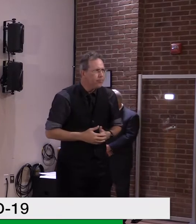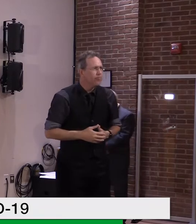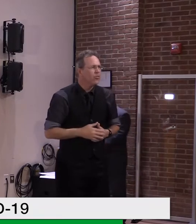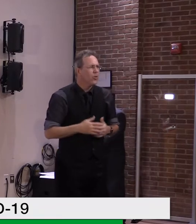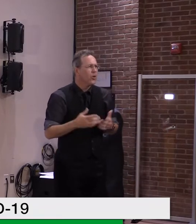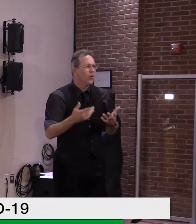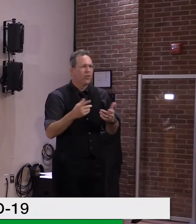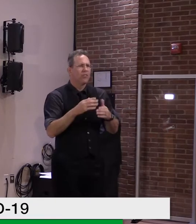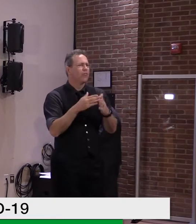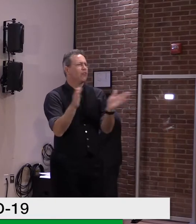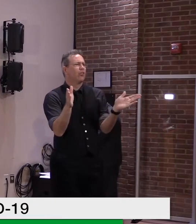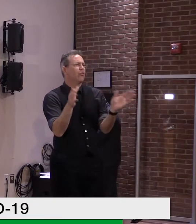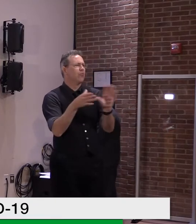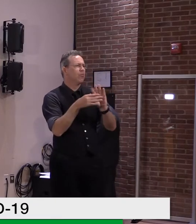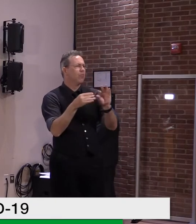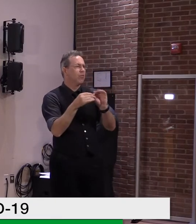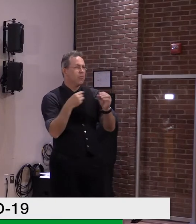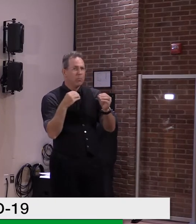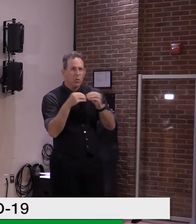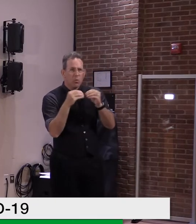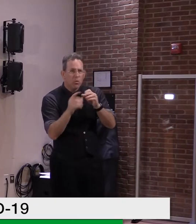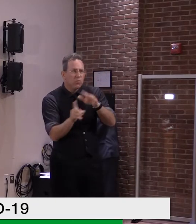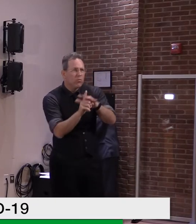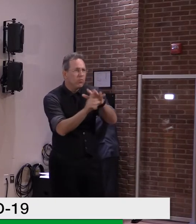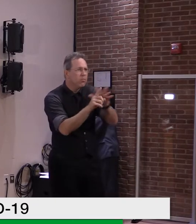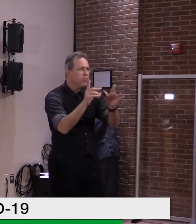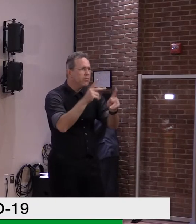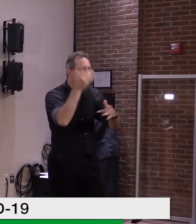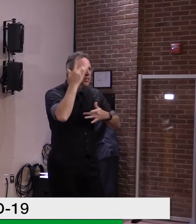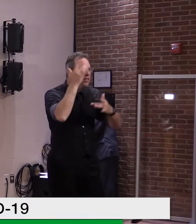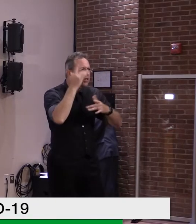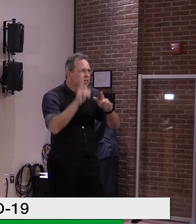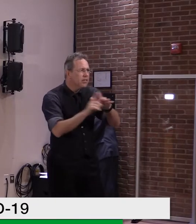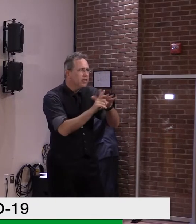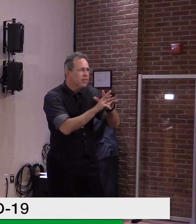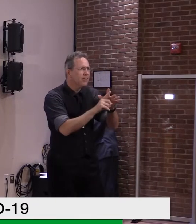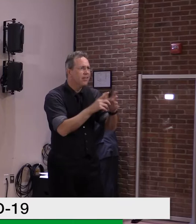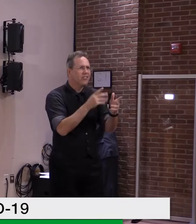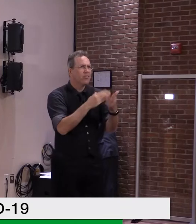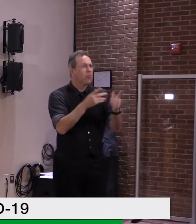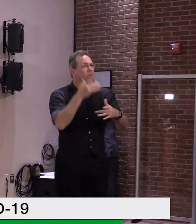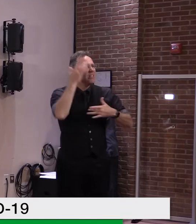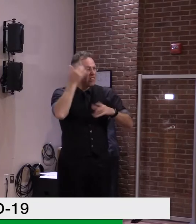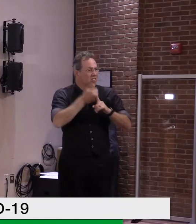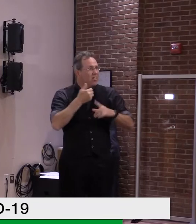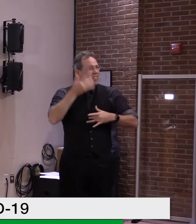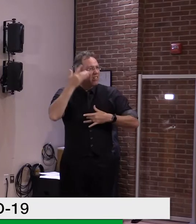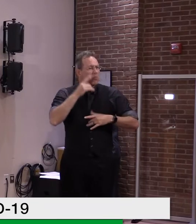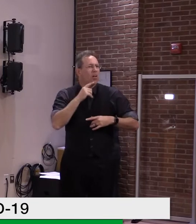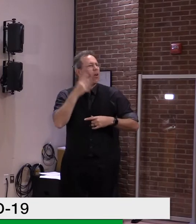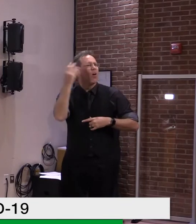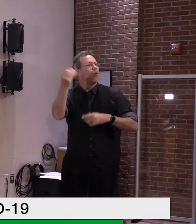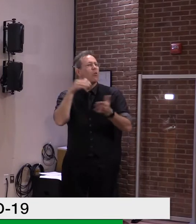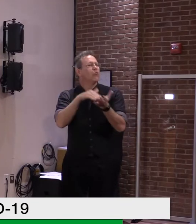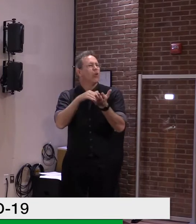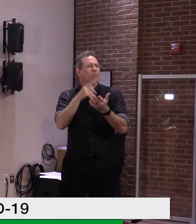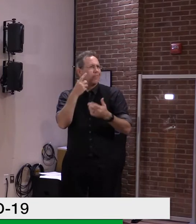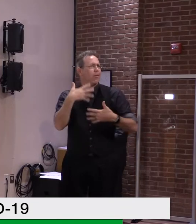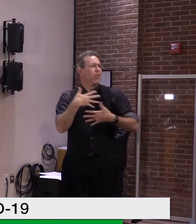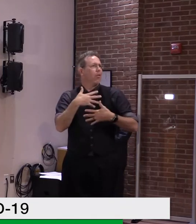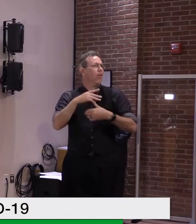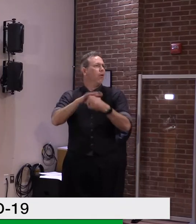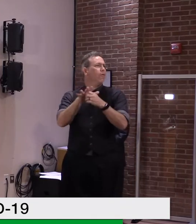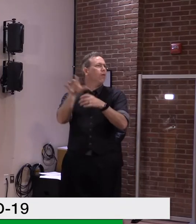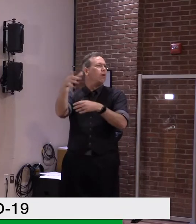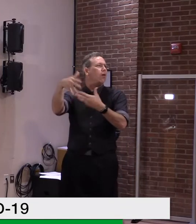that could have been prevented that will come to light. And that will be very unfortunate. I do believe